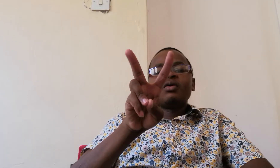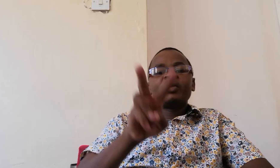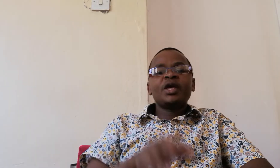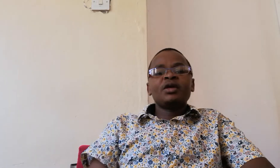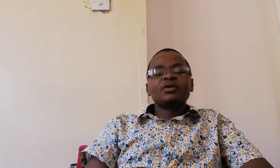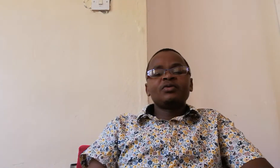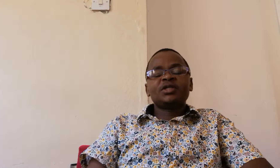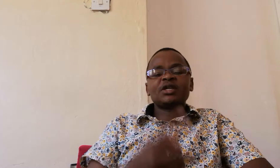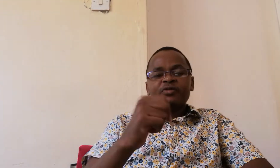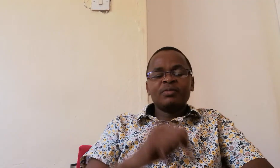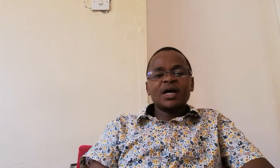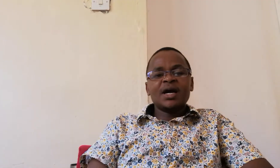Okay, we start from